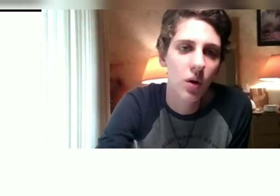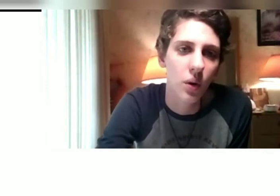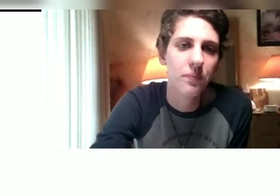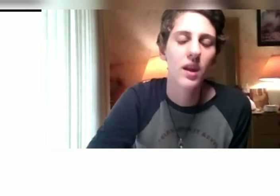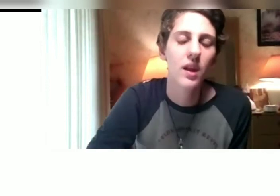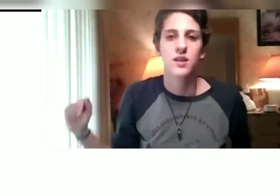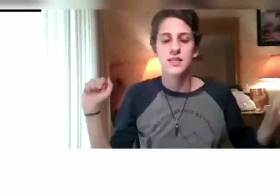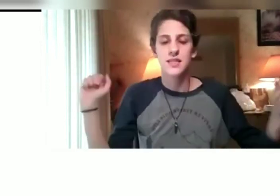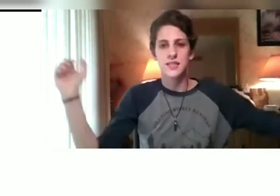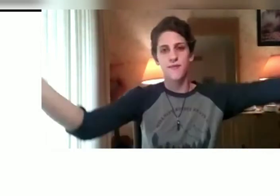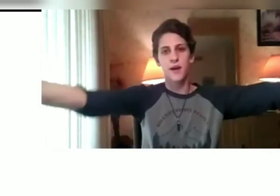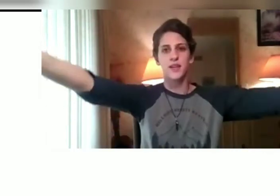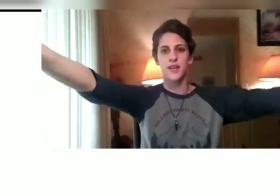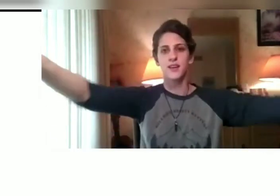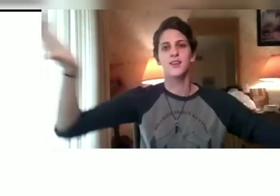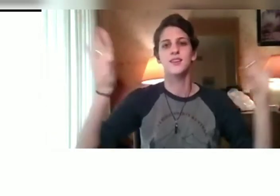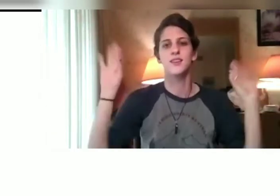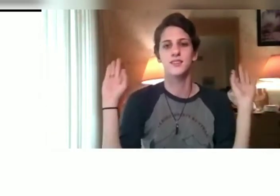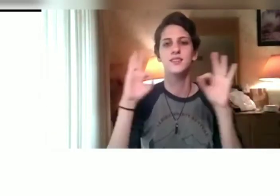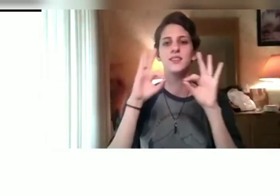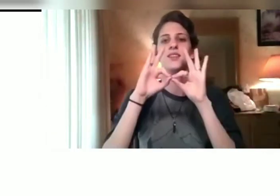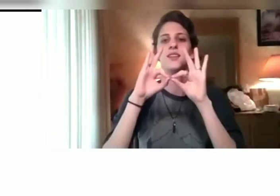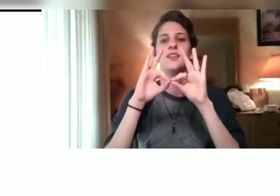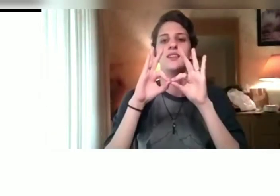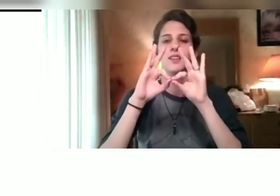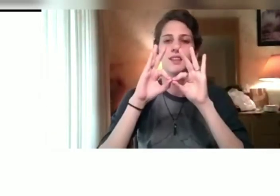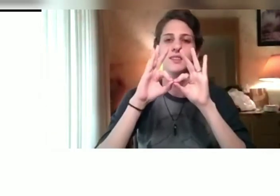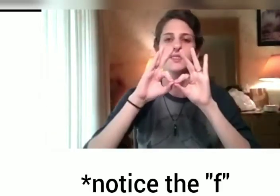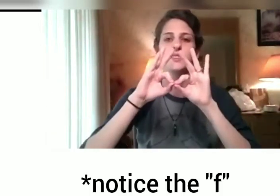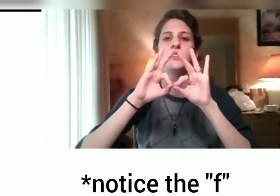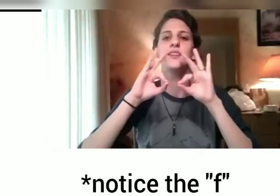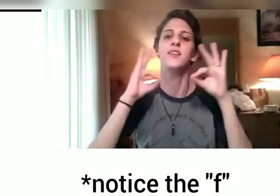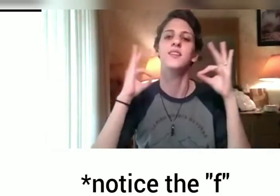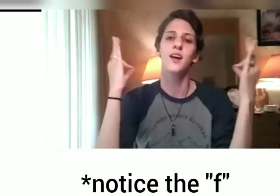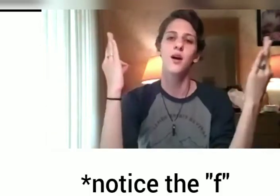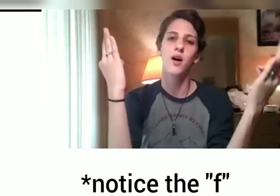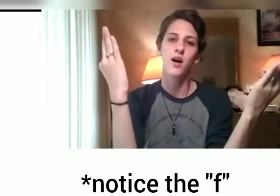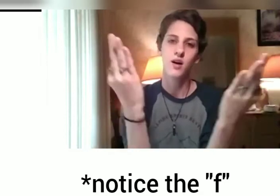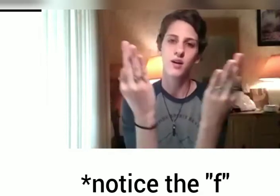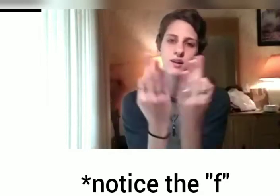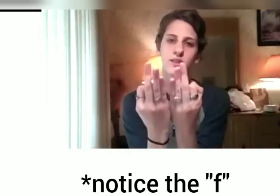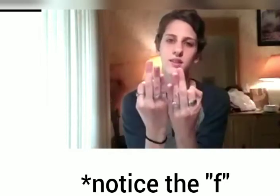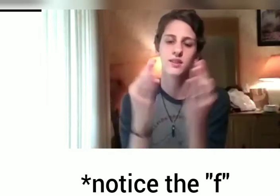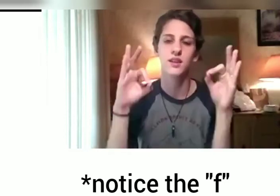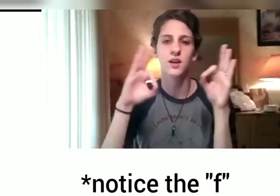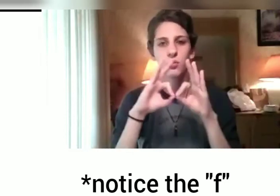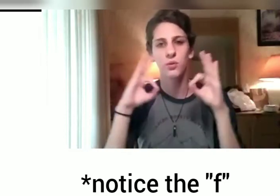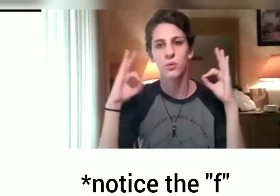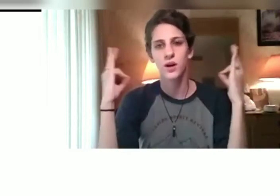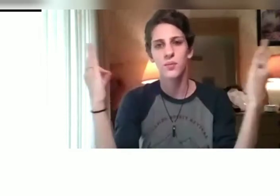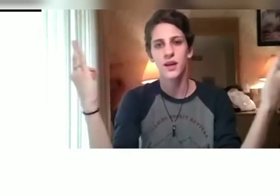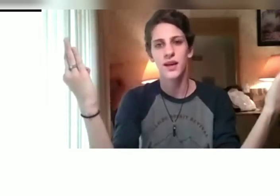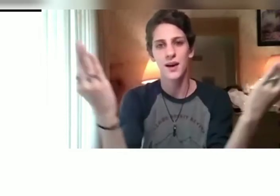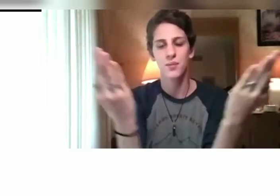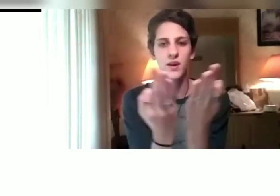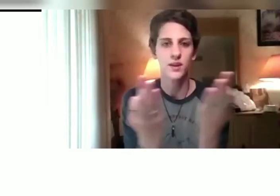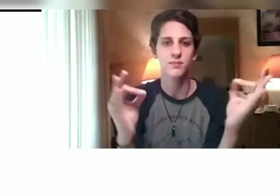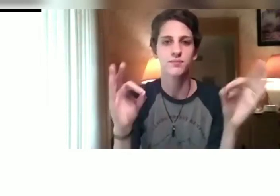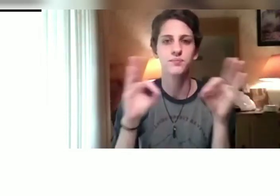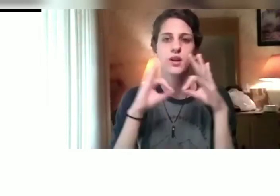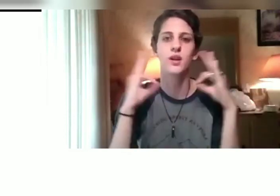Cool. So this is family. Like this, and you're like, aw, like we're one big